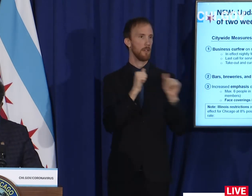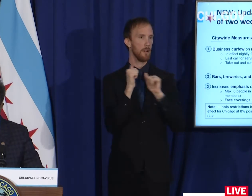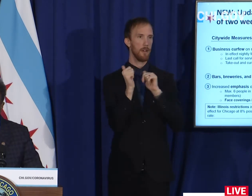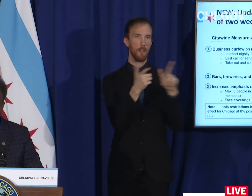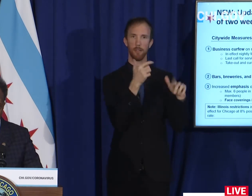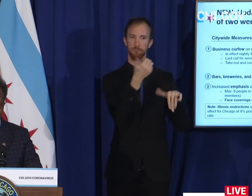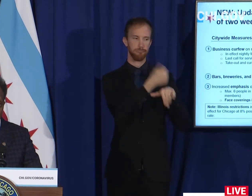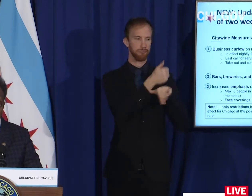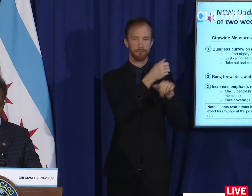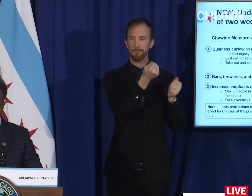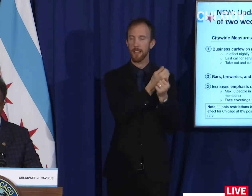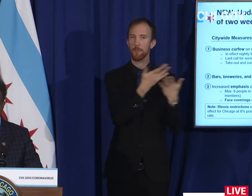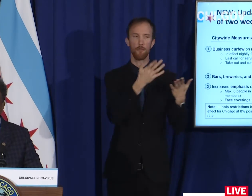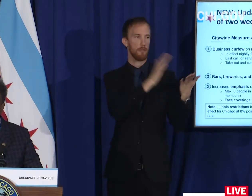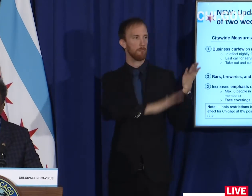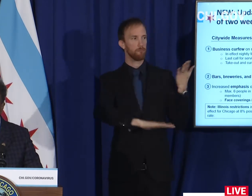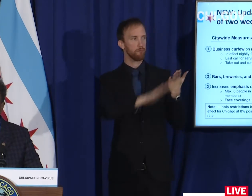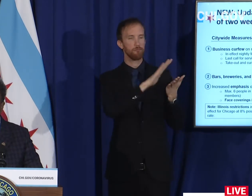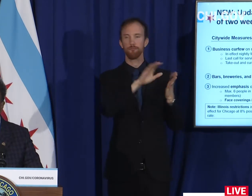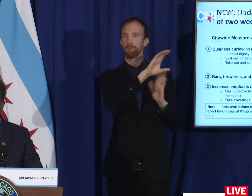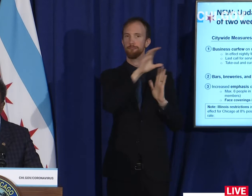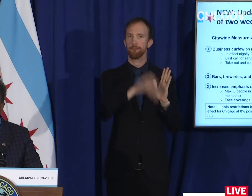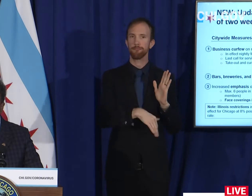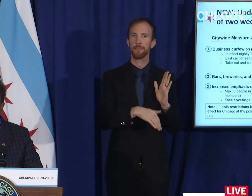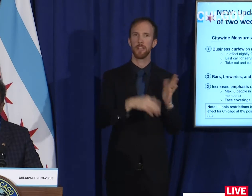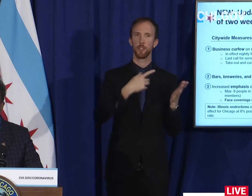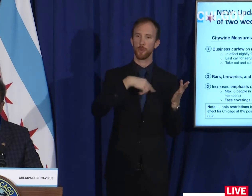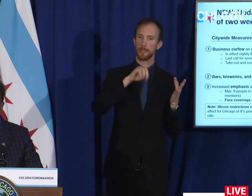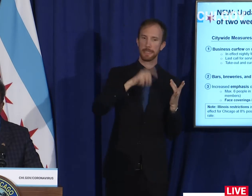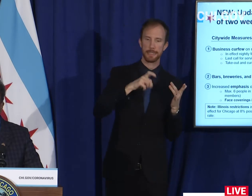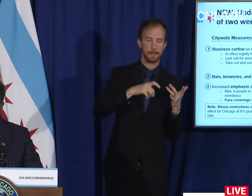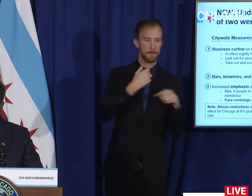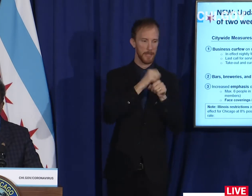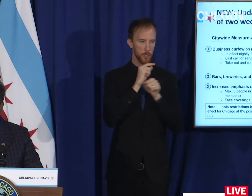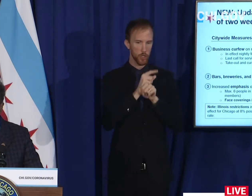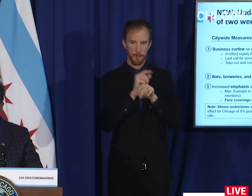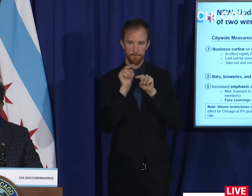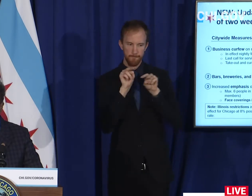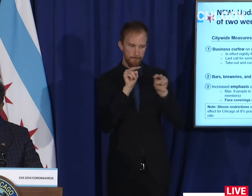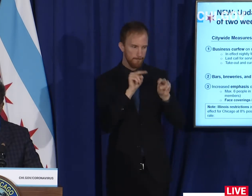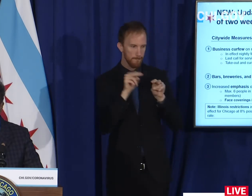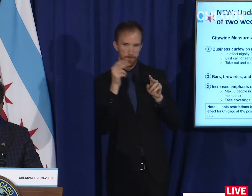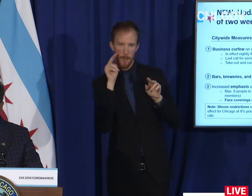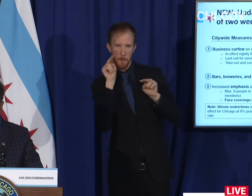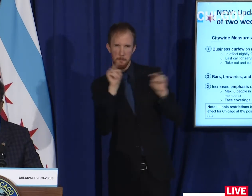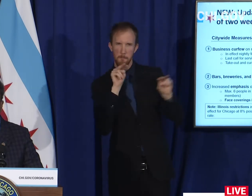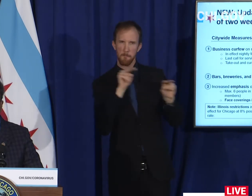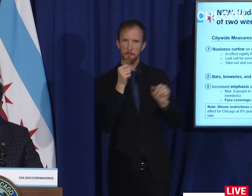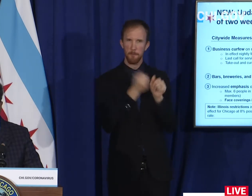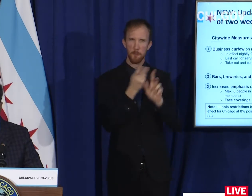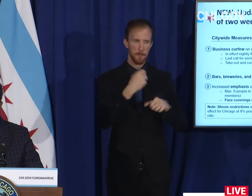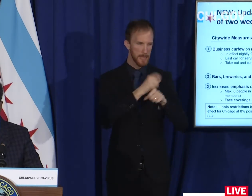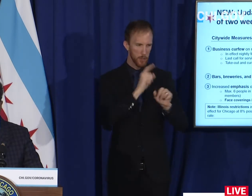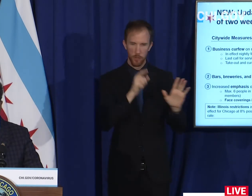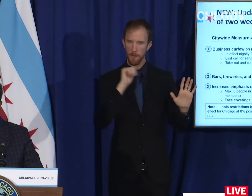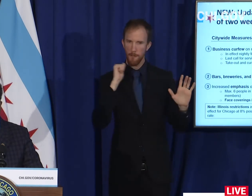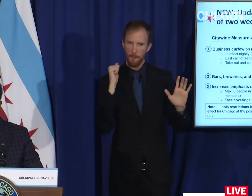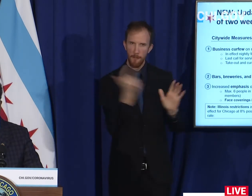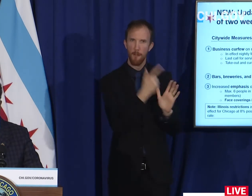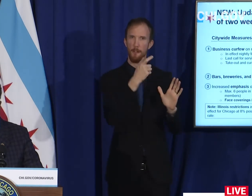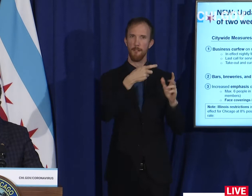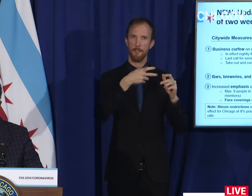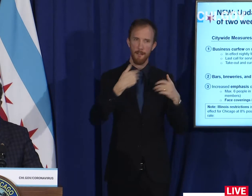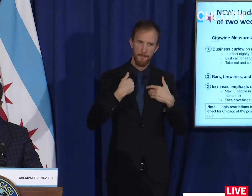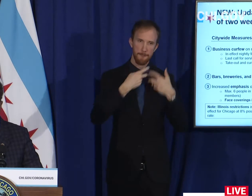build updated strategies to ensure that your workers get the message. They must